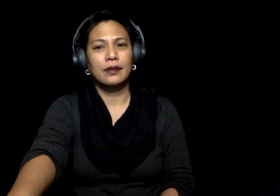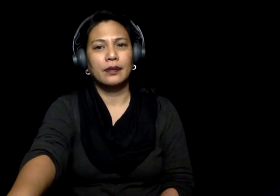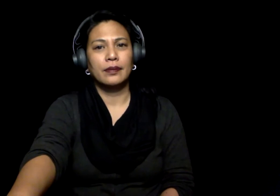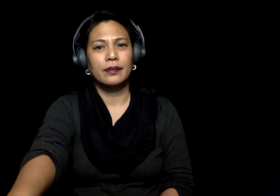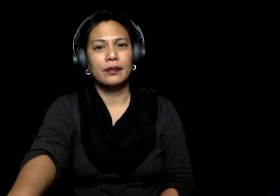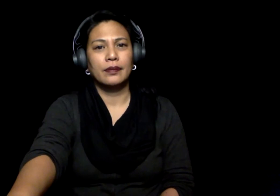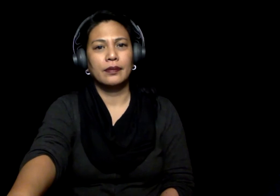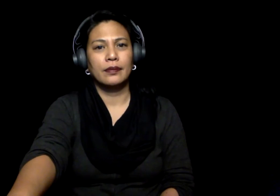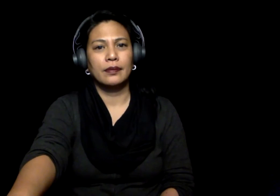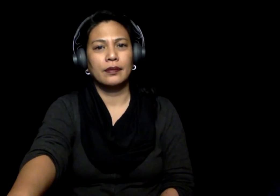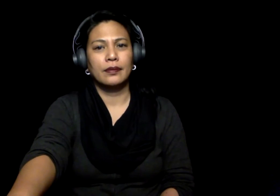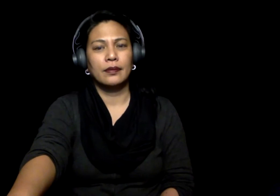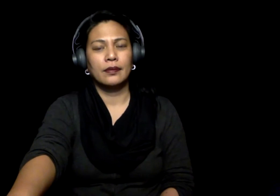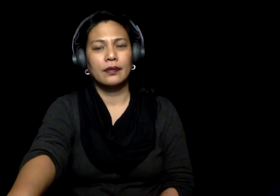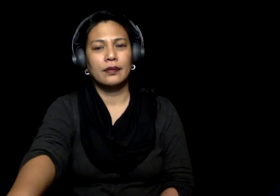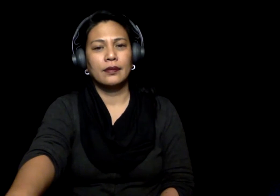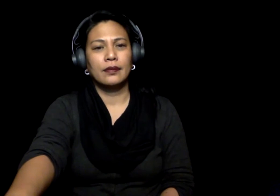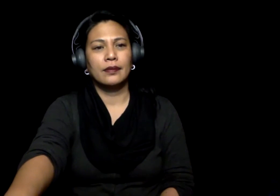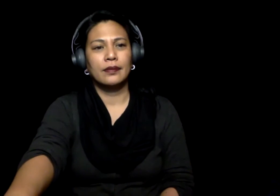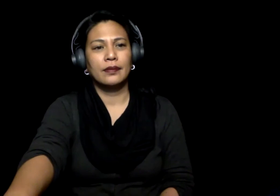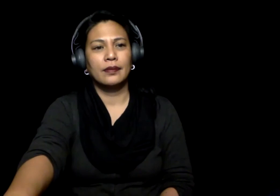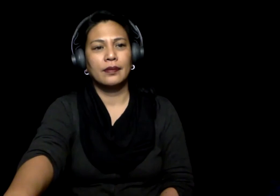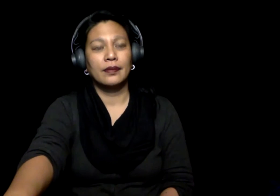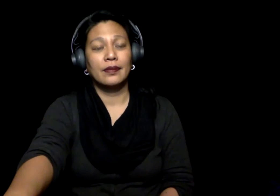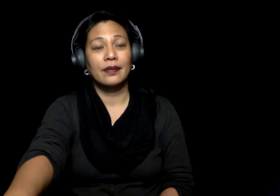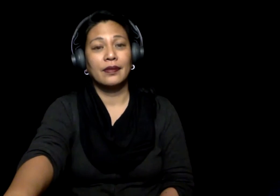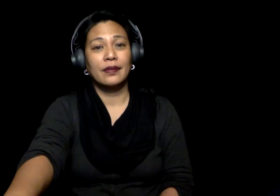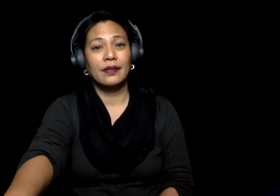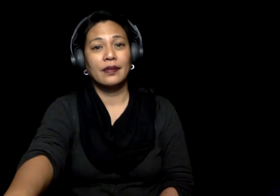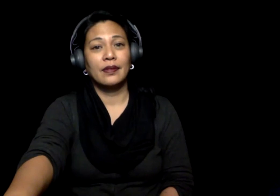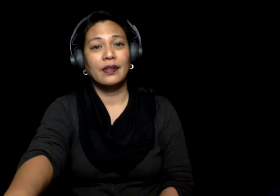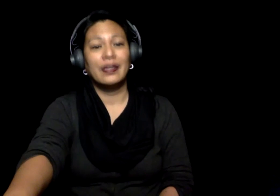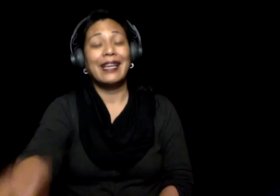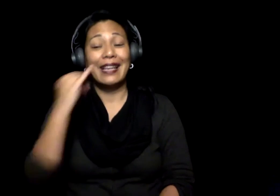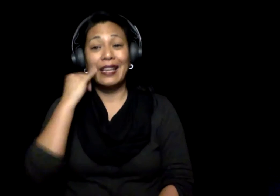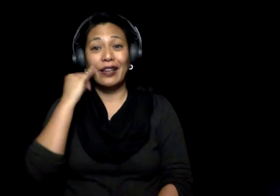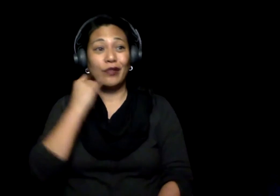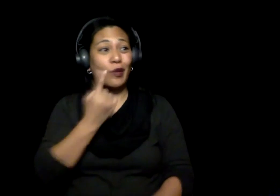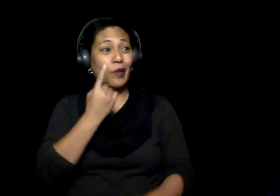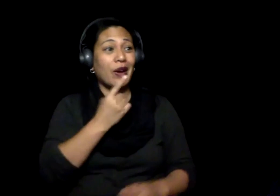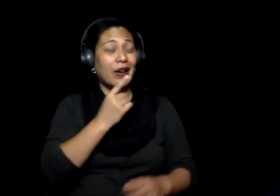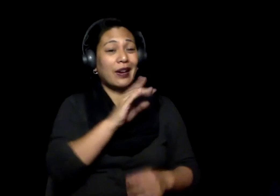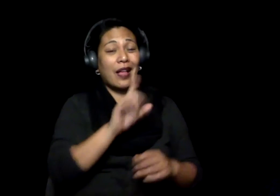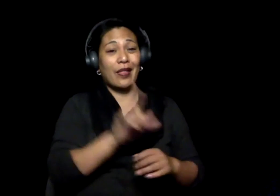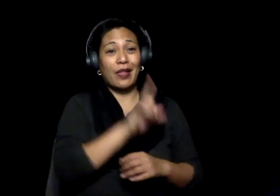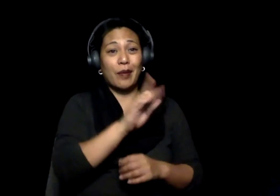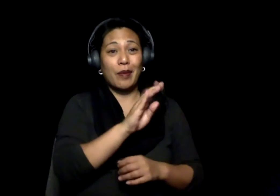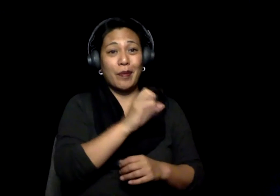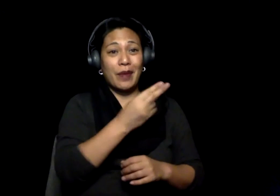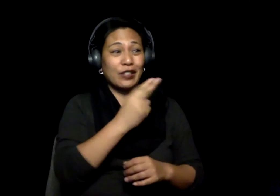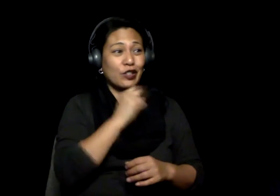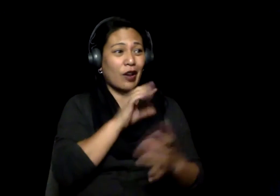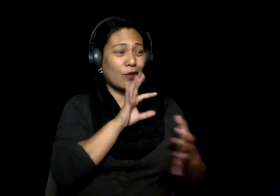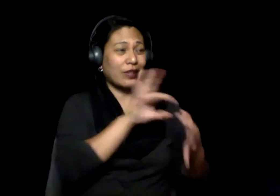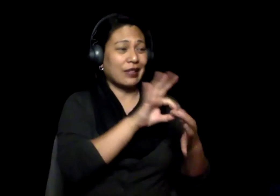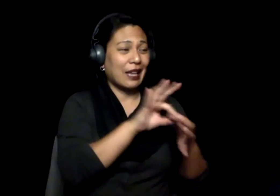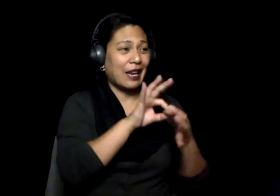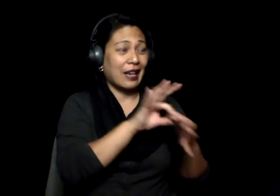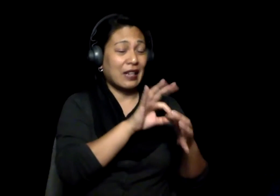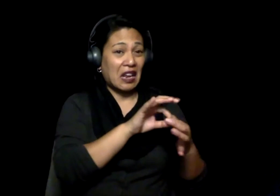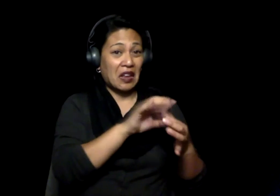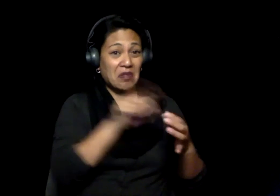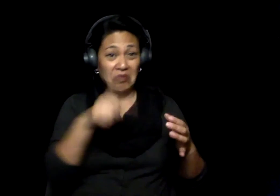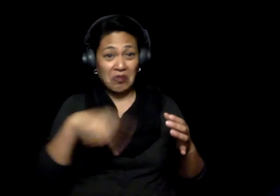If you're not tied to a particular branch, can TAC help match you? Absolutely. Some projects may be extremely site